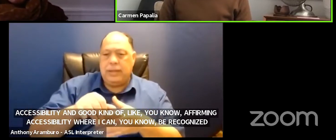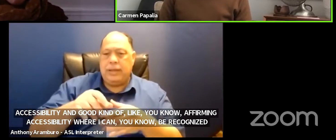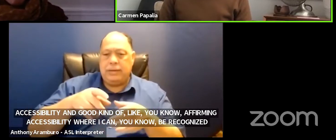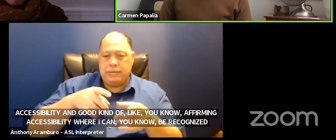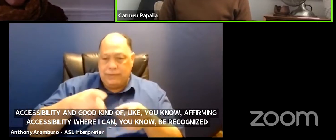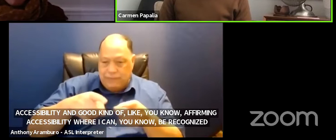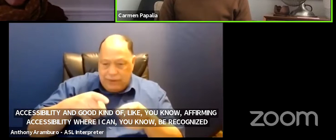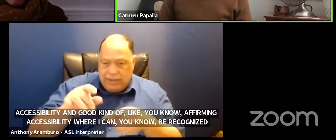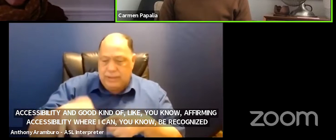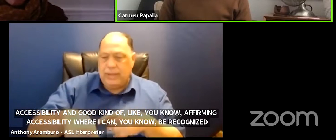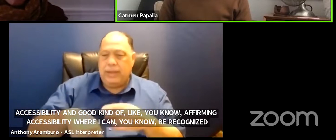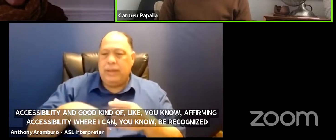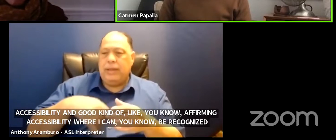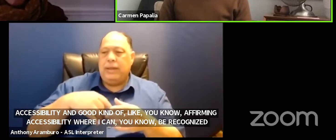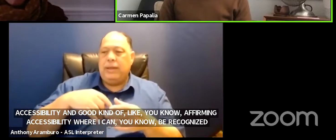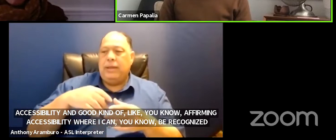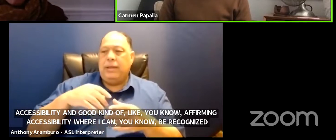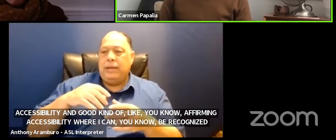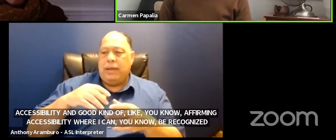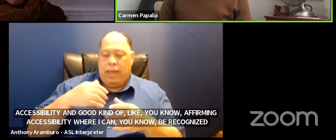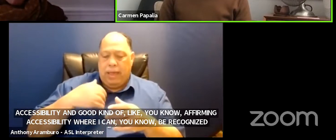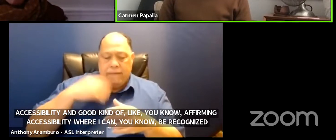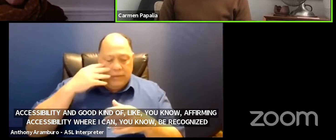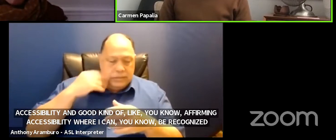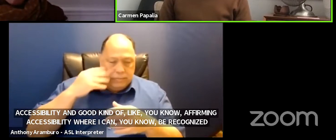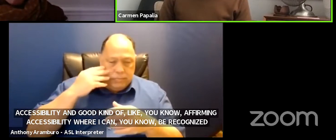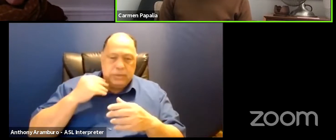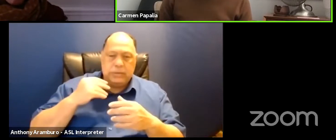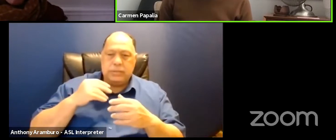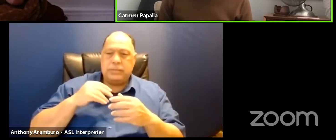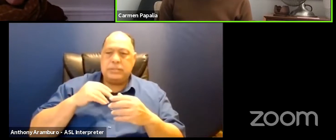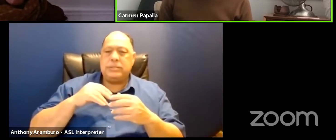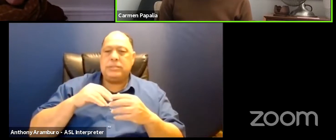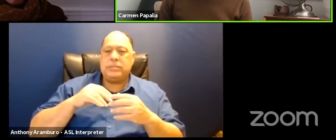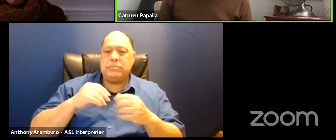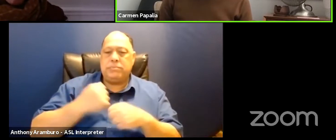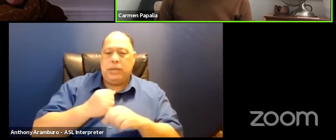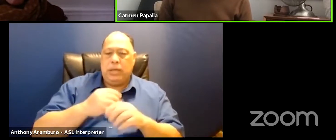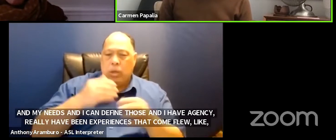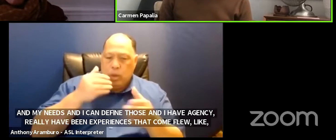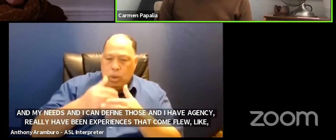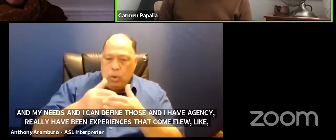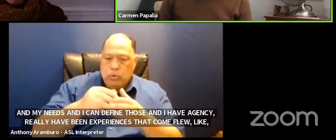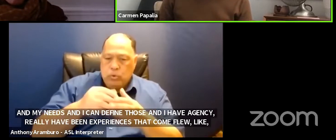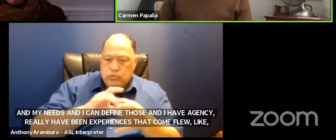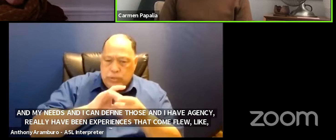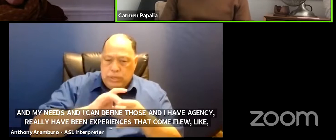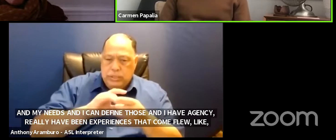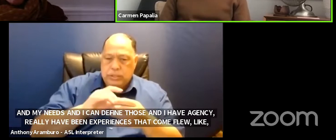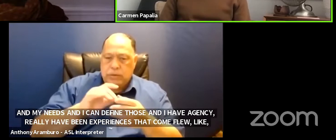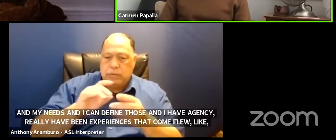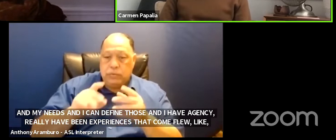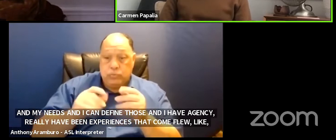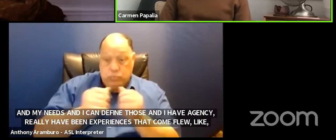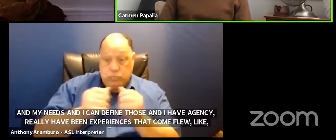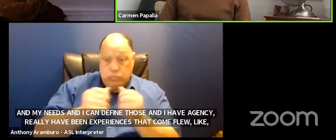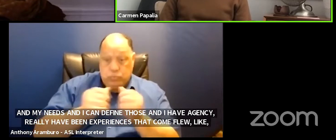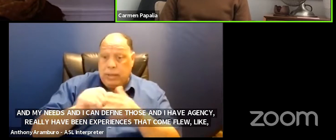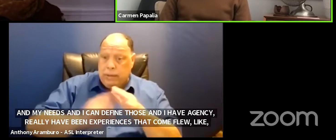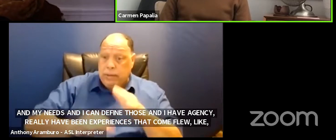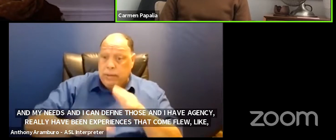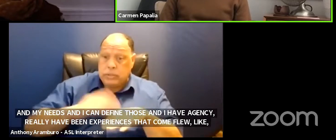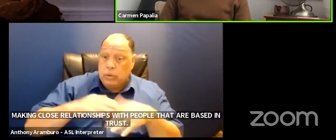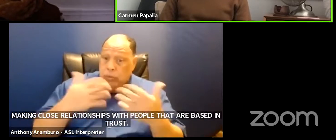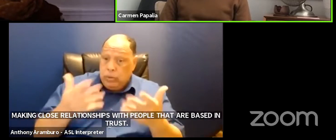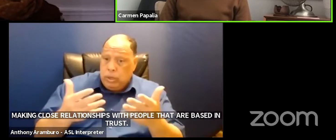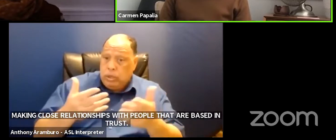have been experiences that come through like making close relationships with people that are based in trust. And that's